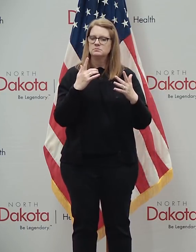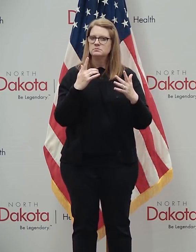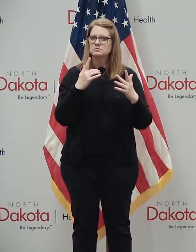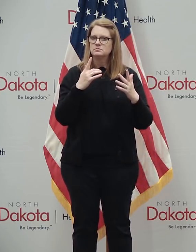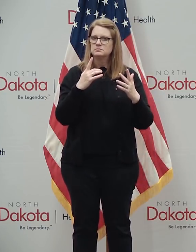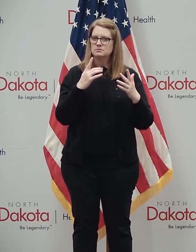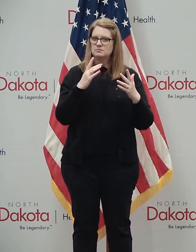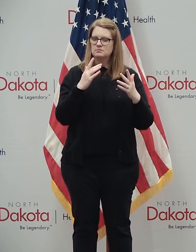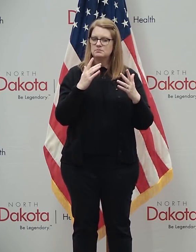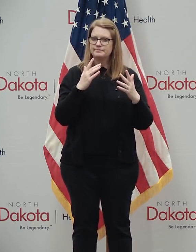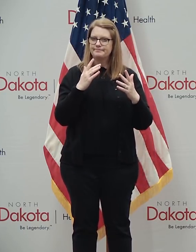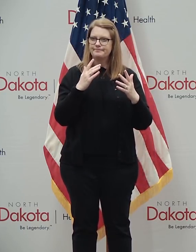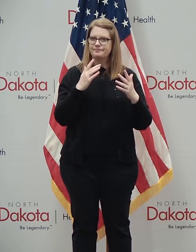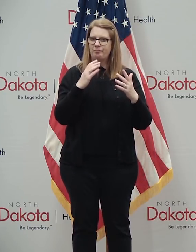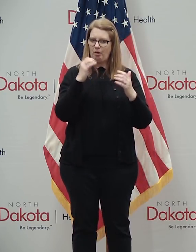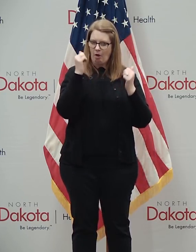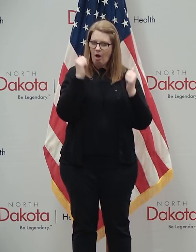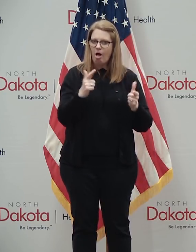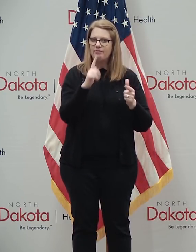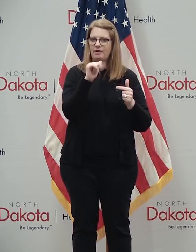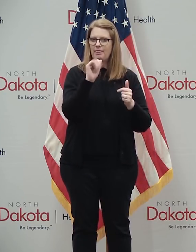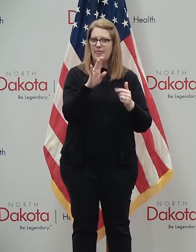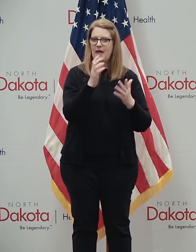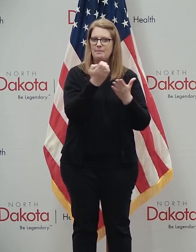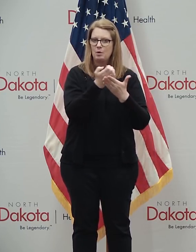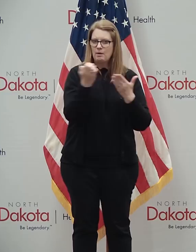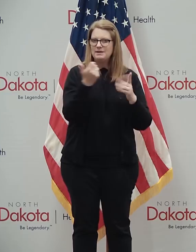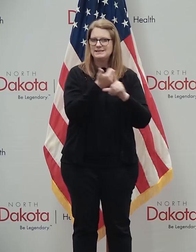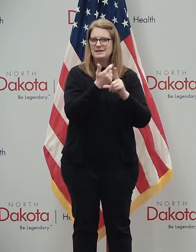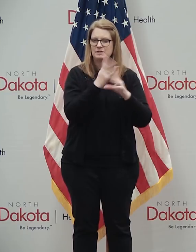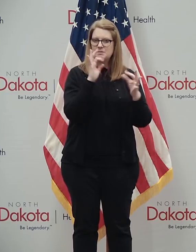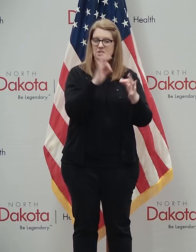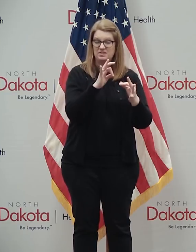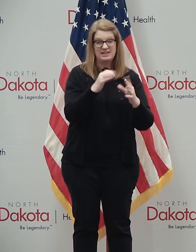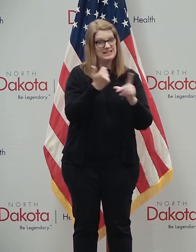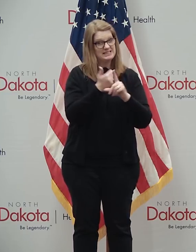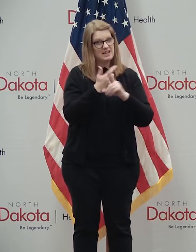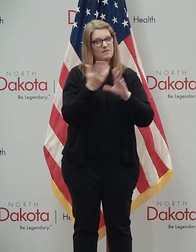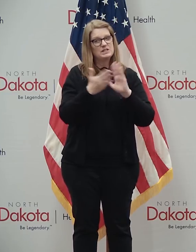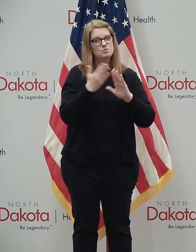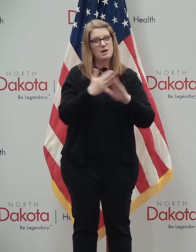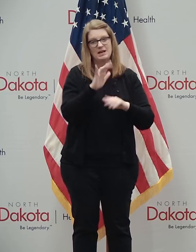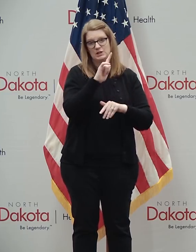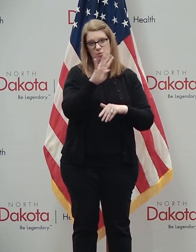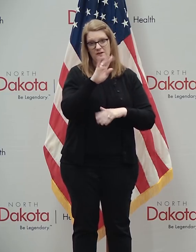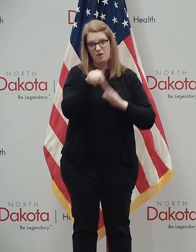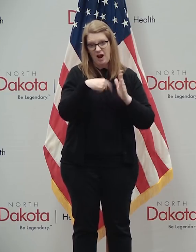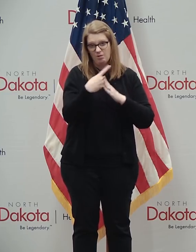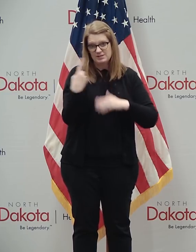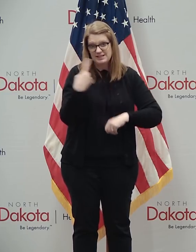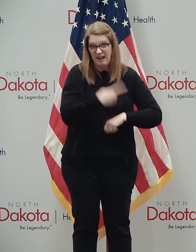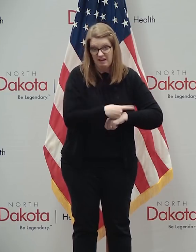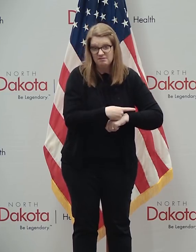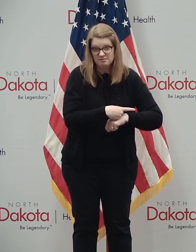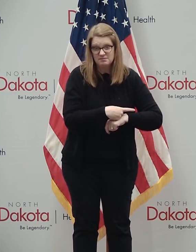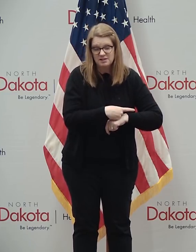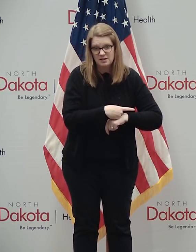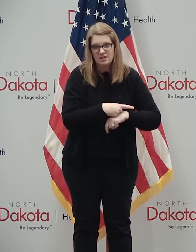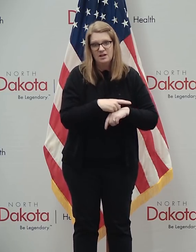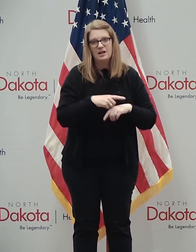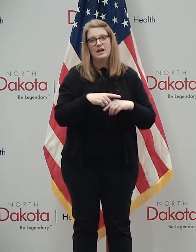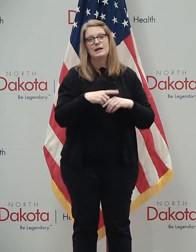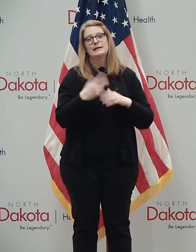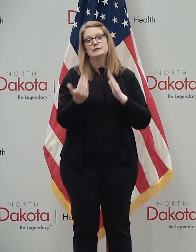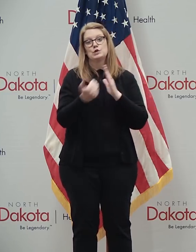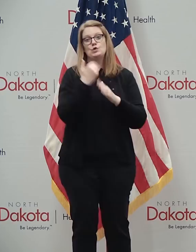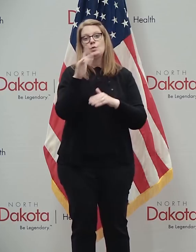all lab equipment. And we're running this lab equipment 24 hours a day. That's something that's never been done before. And we're running new lab equipment, and